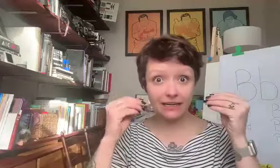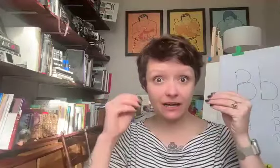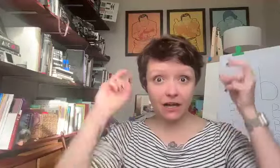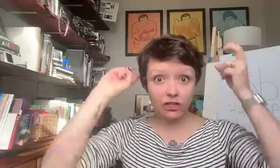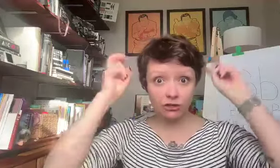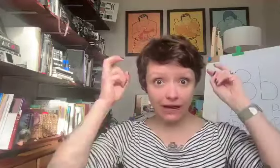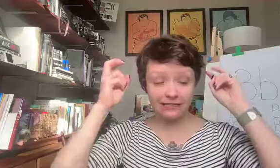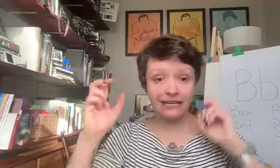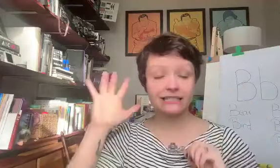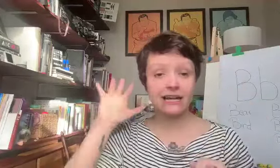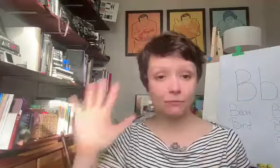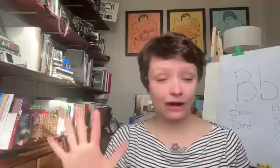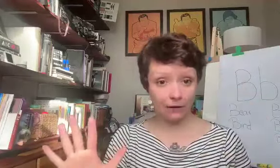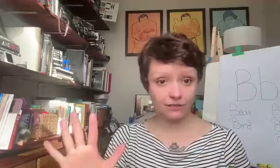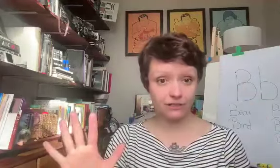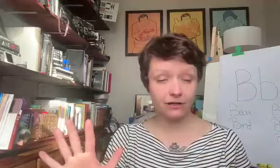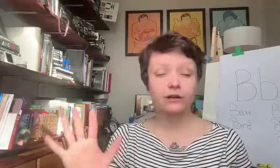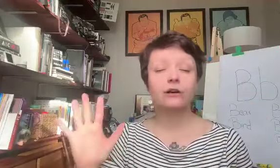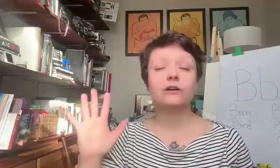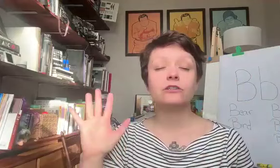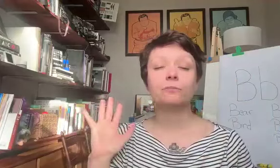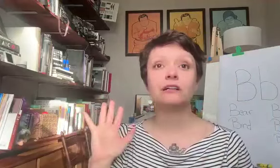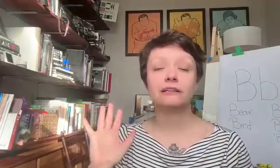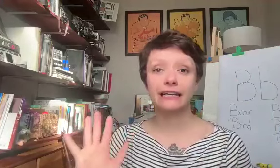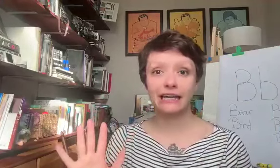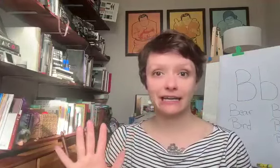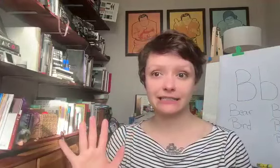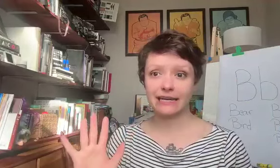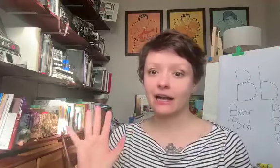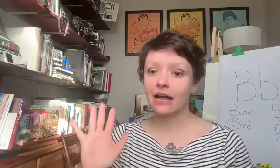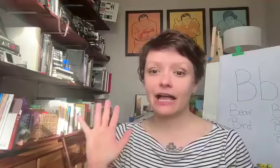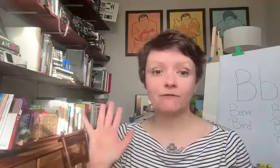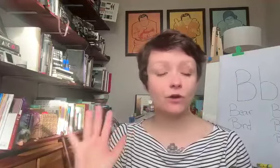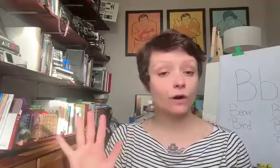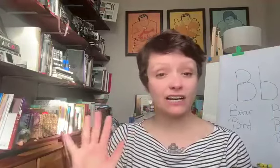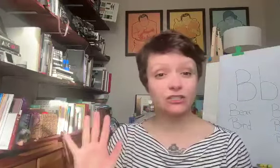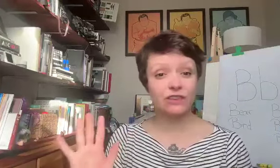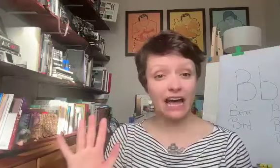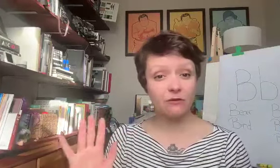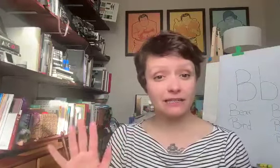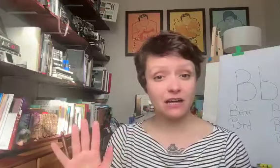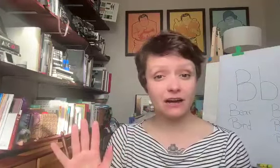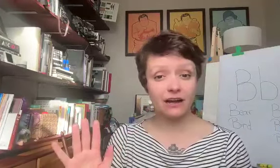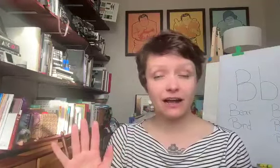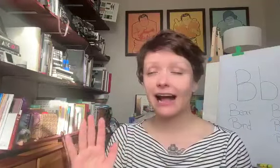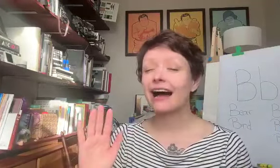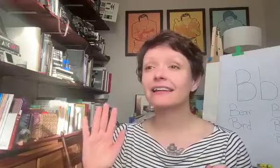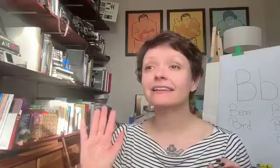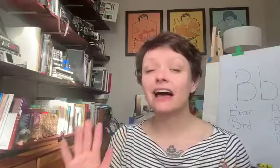see, translate, put out. So please, like if you are gonna do the alphabet song, love